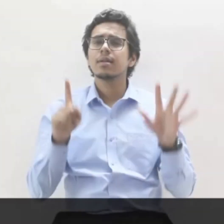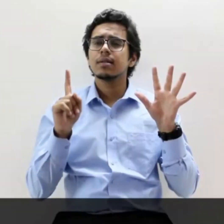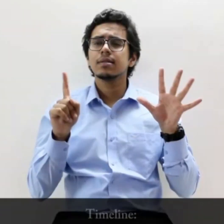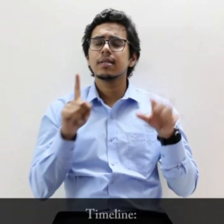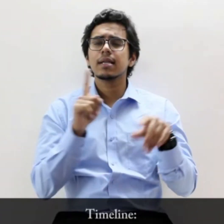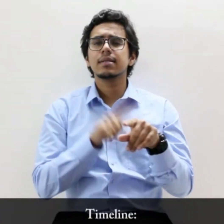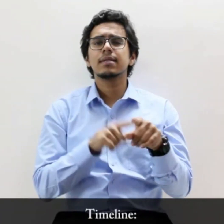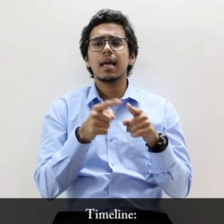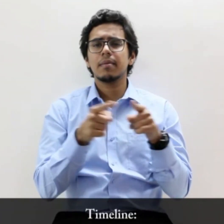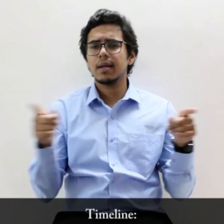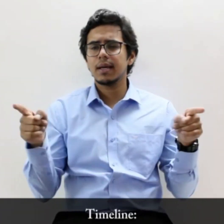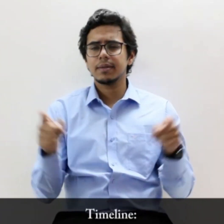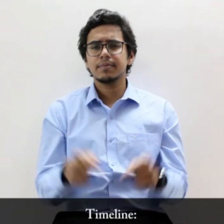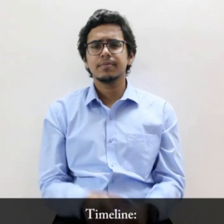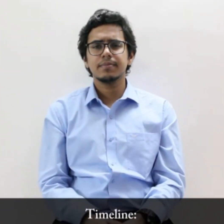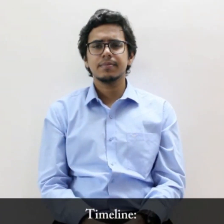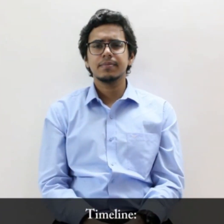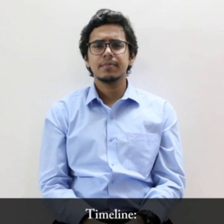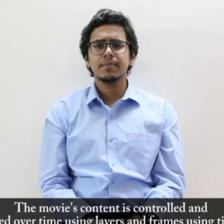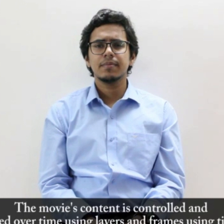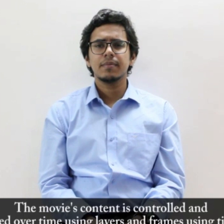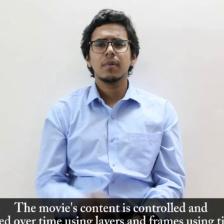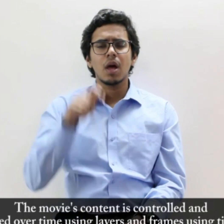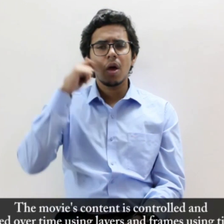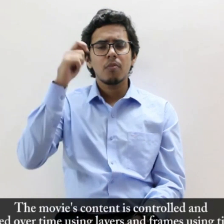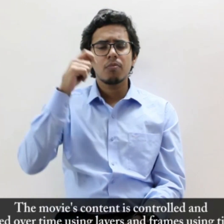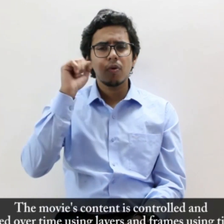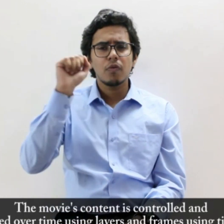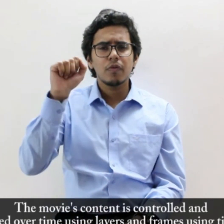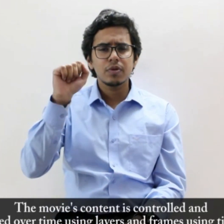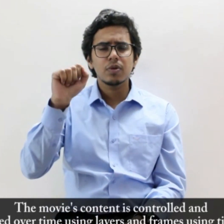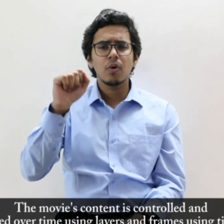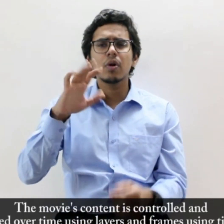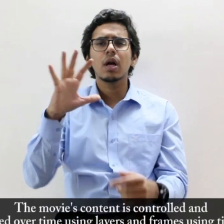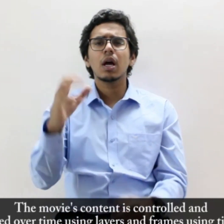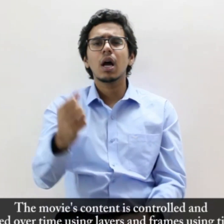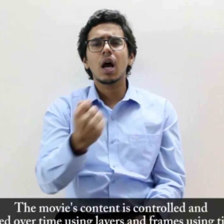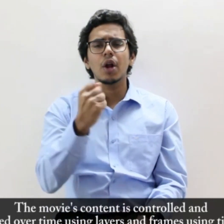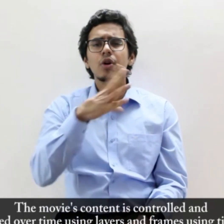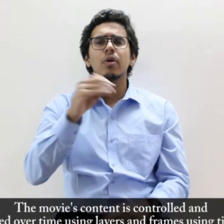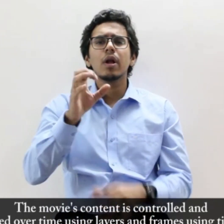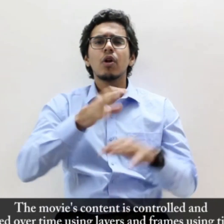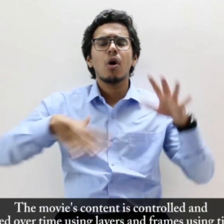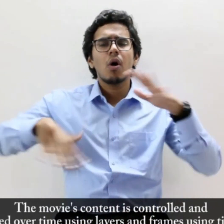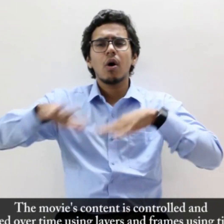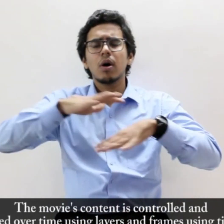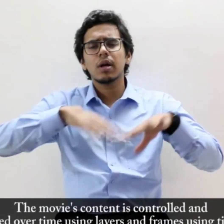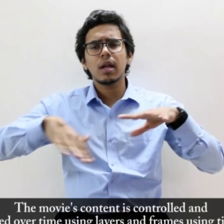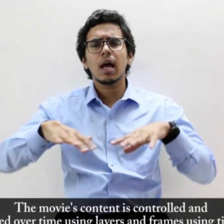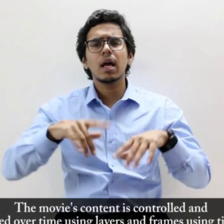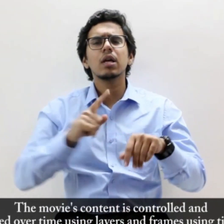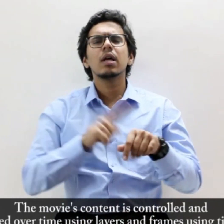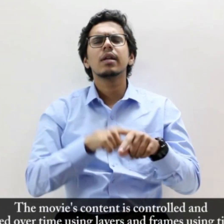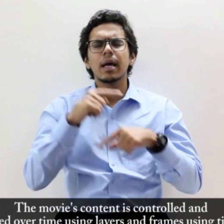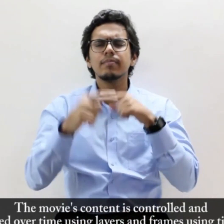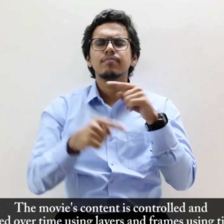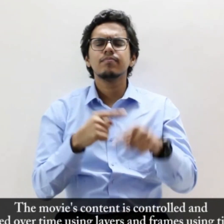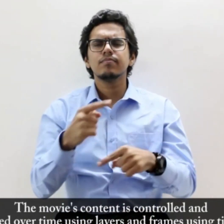Timeline. The movie's content is controlled and organized over time using layers